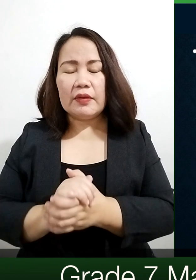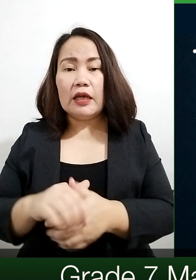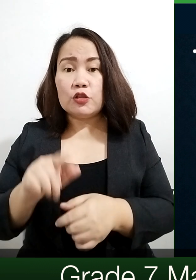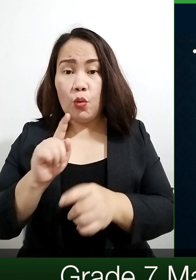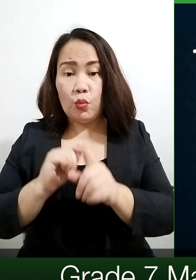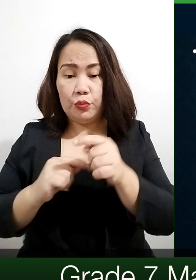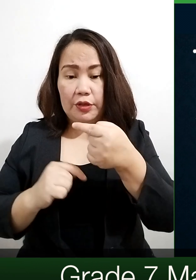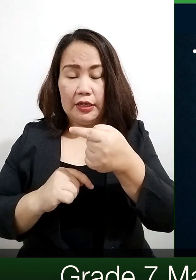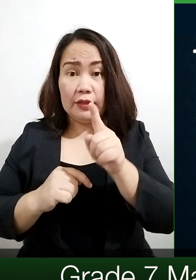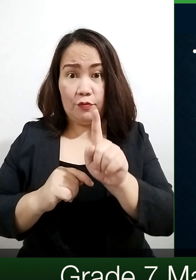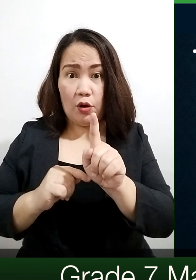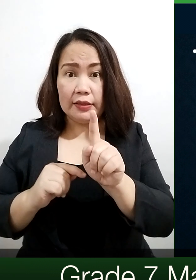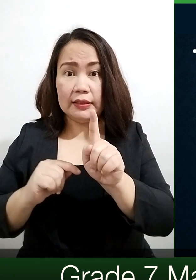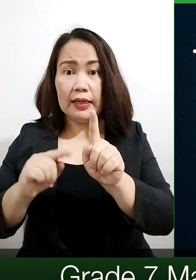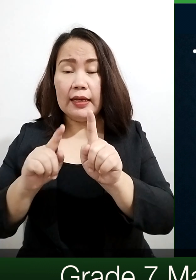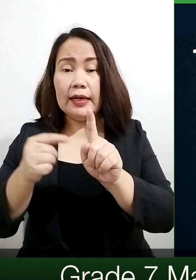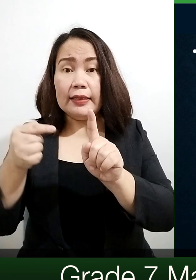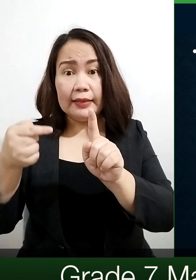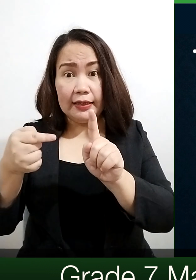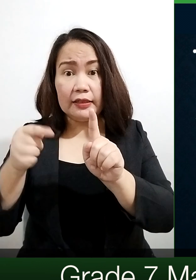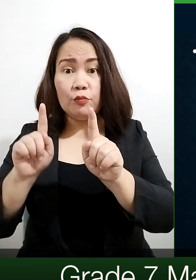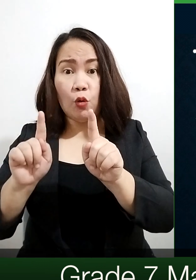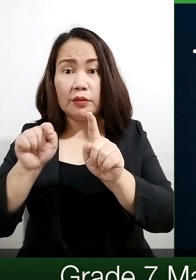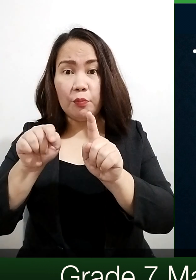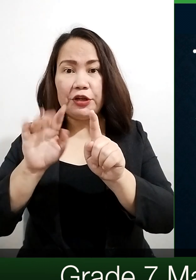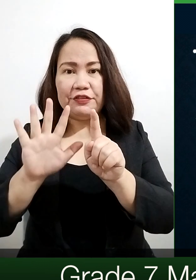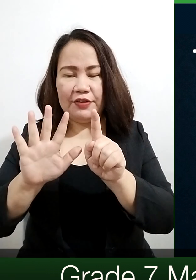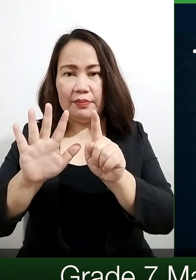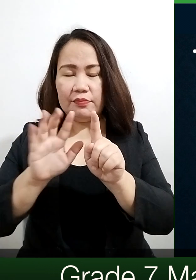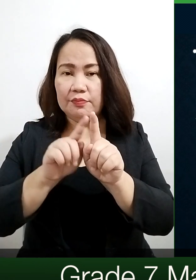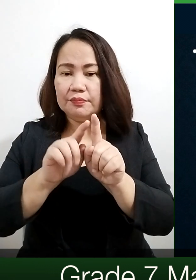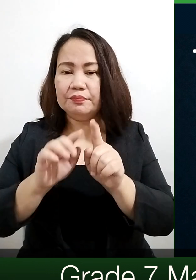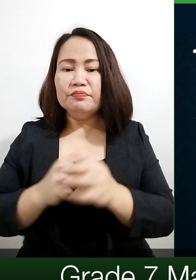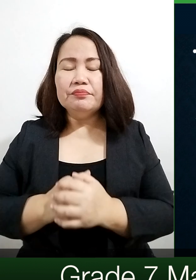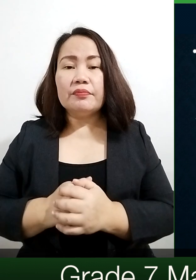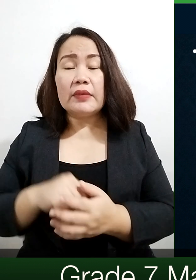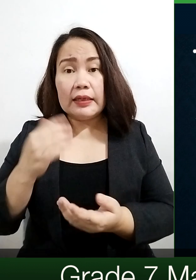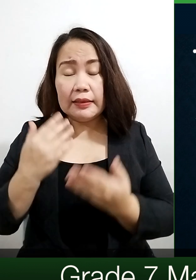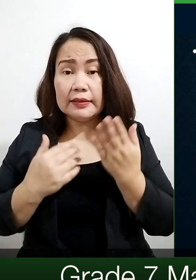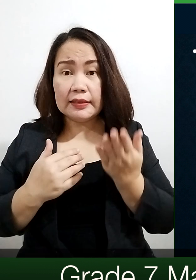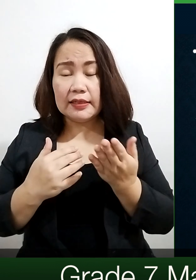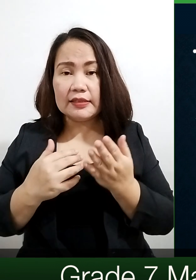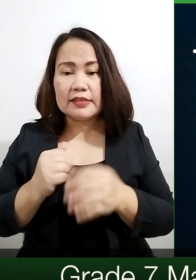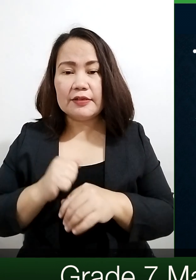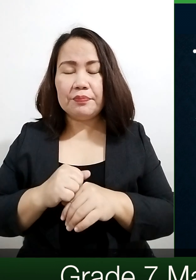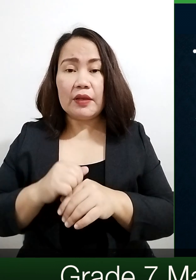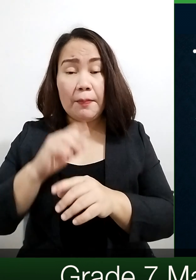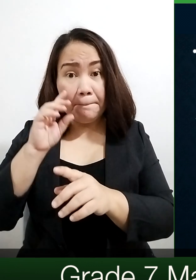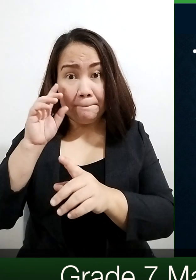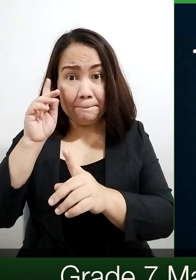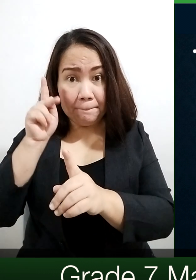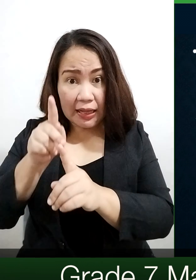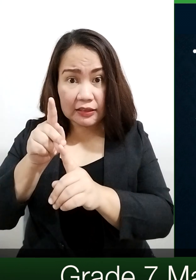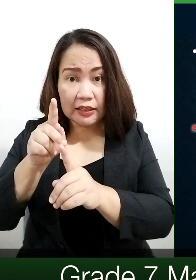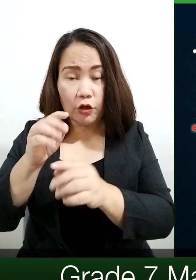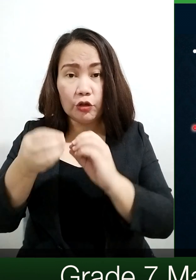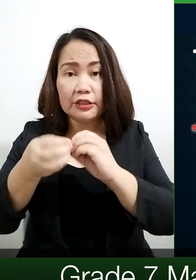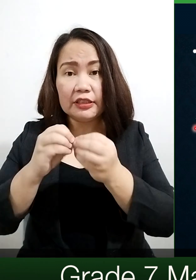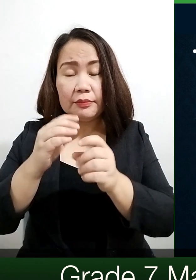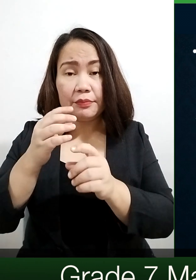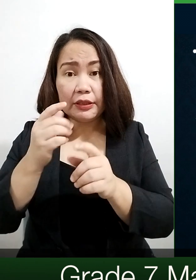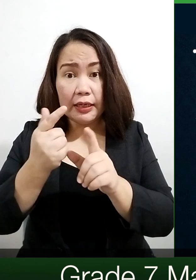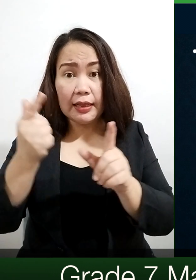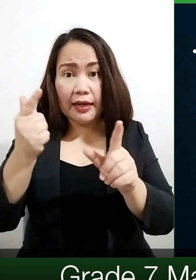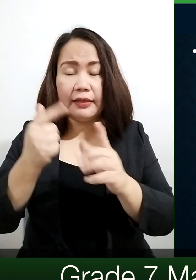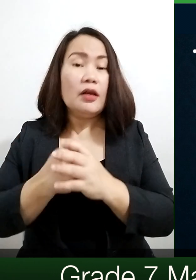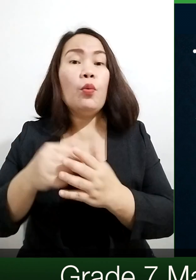negative 1 and 1/2. Ayun po ang graph niya. Okay? So, nakakatulong to, no? Kapag nagpa-plot tayo, malalaman